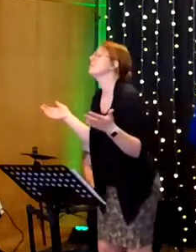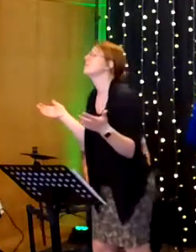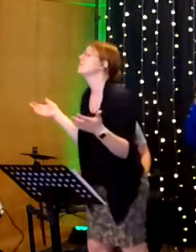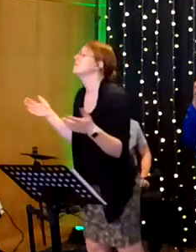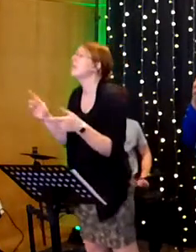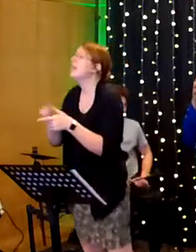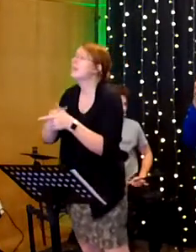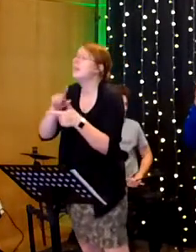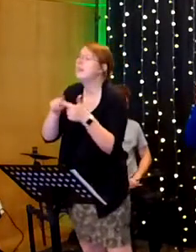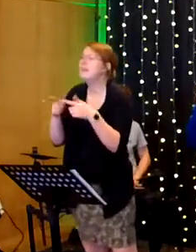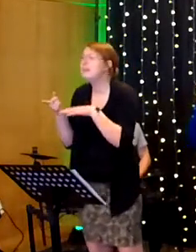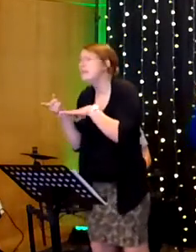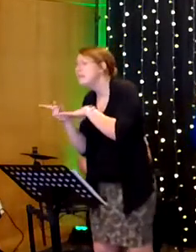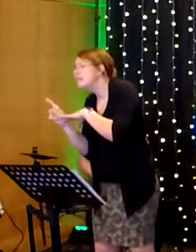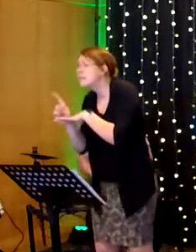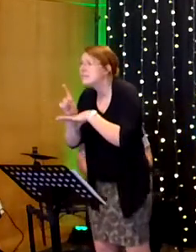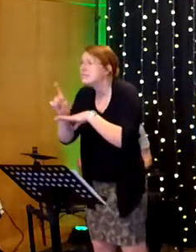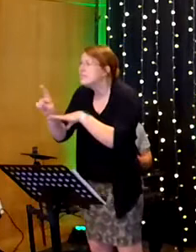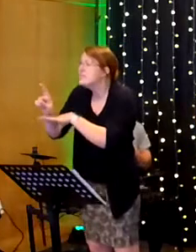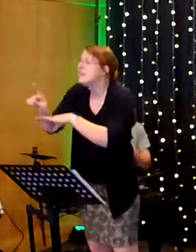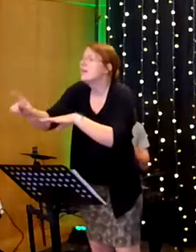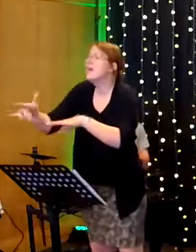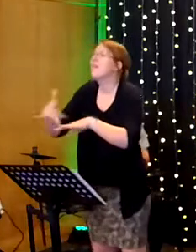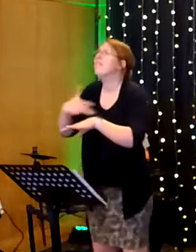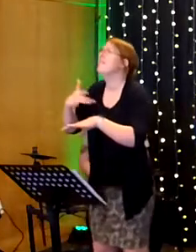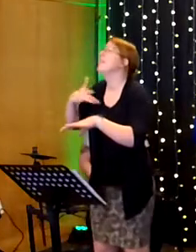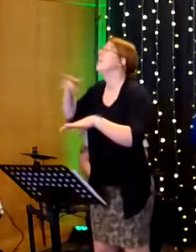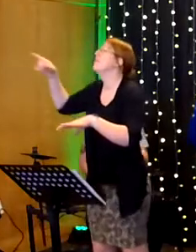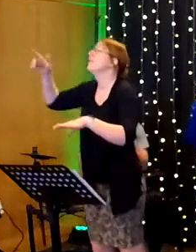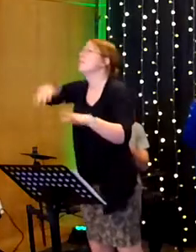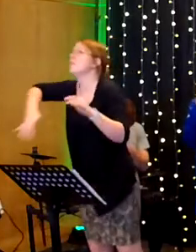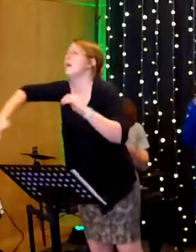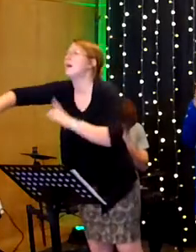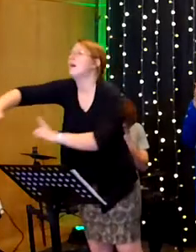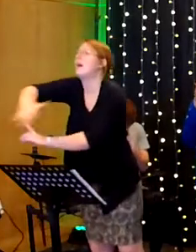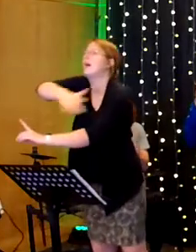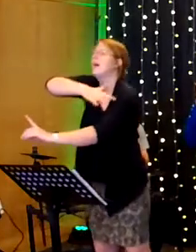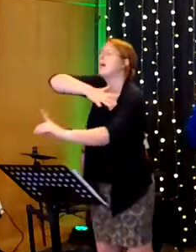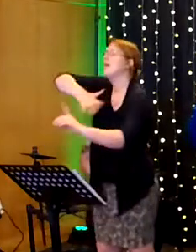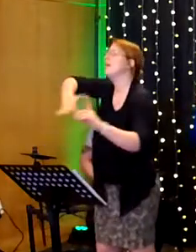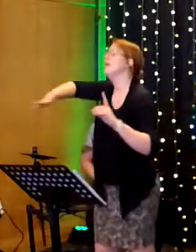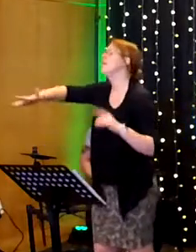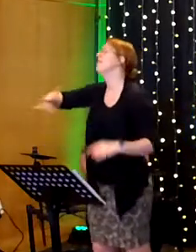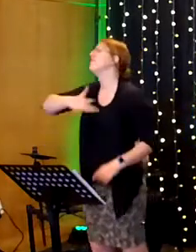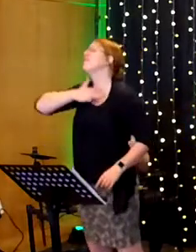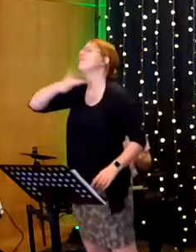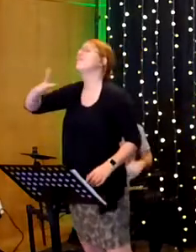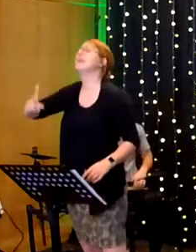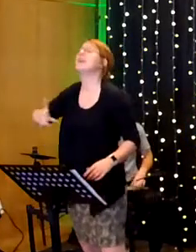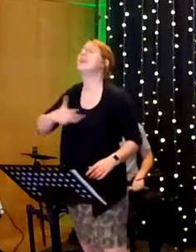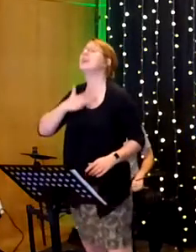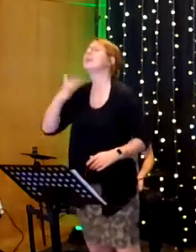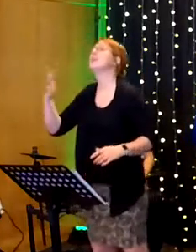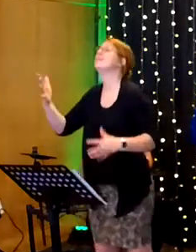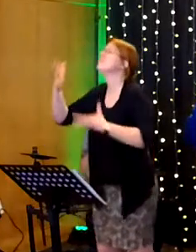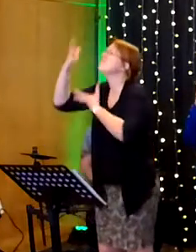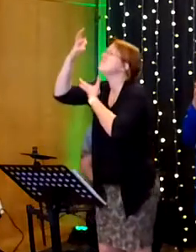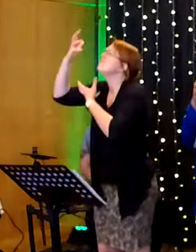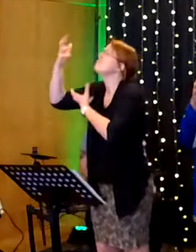and there I find you in the mystery, in